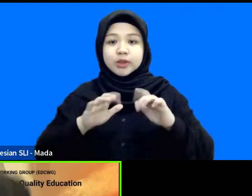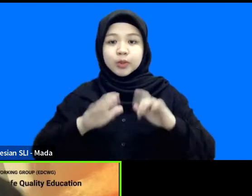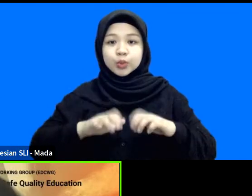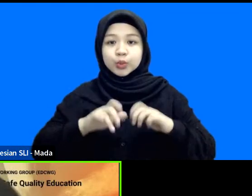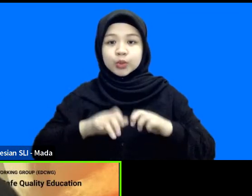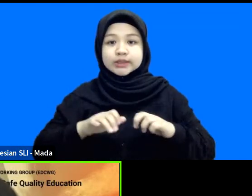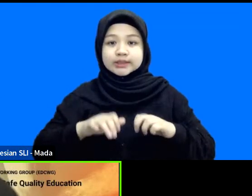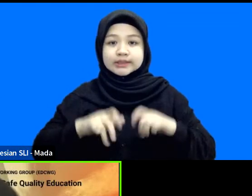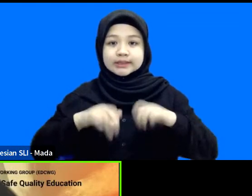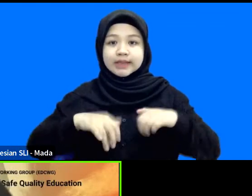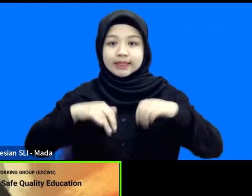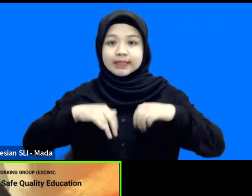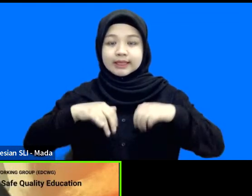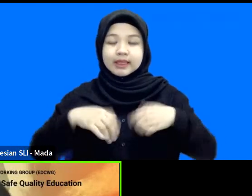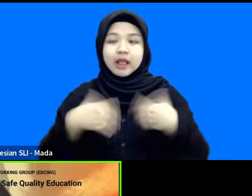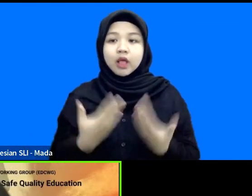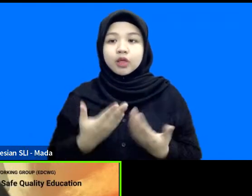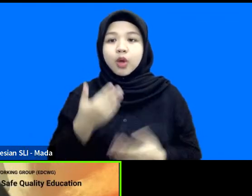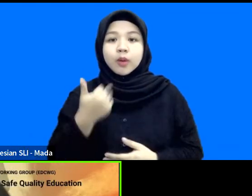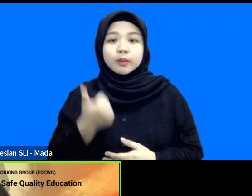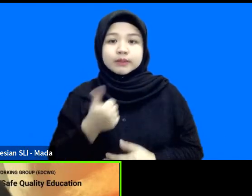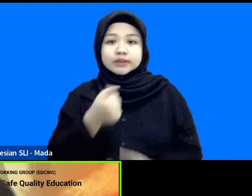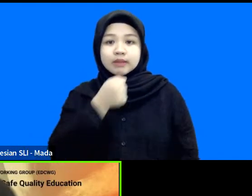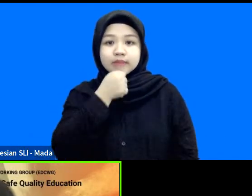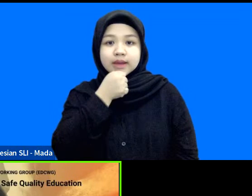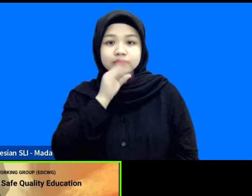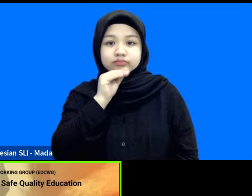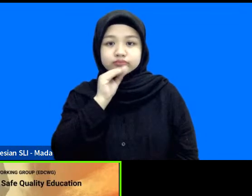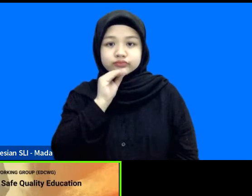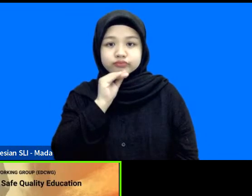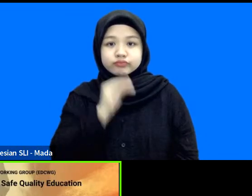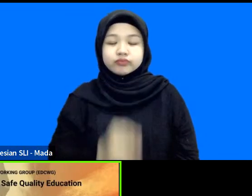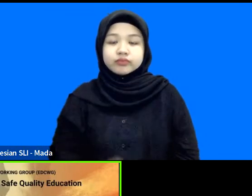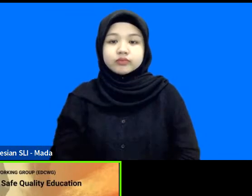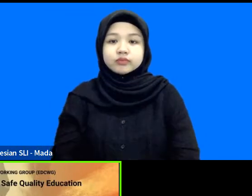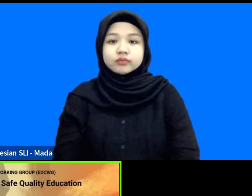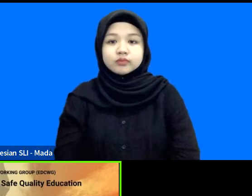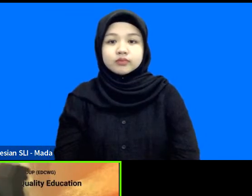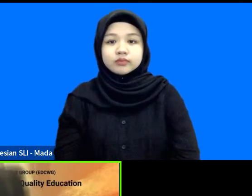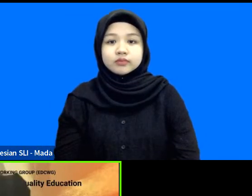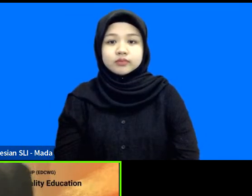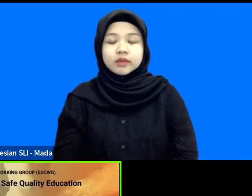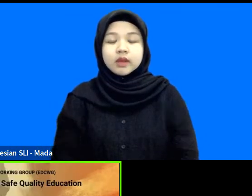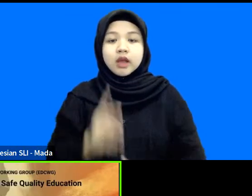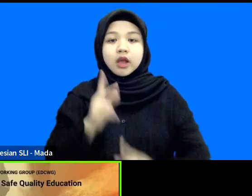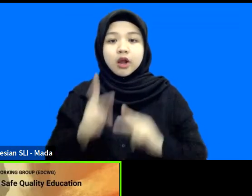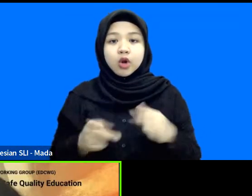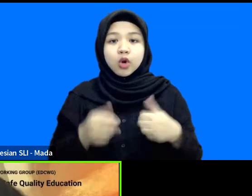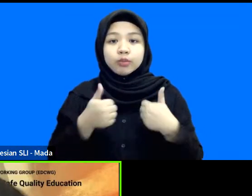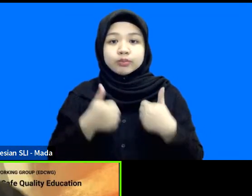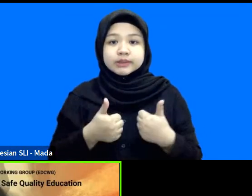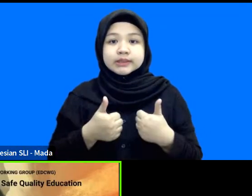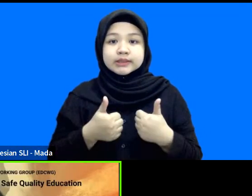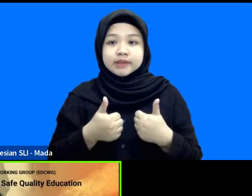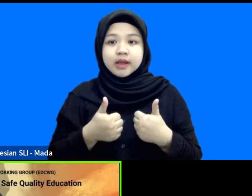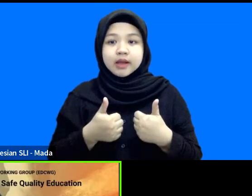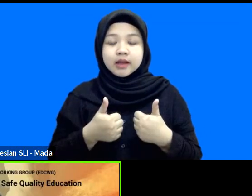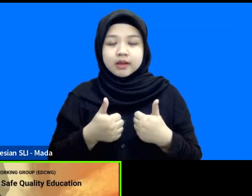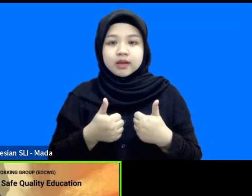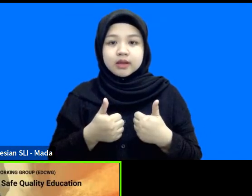I'm hoping that all of you can unmute your mic, but if you can't, please do let us know in the chat box so we can pick it up.